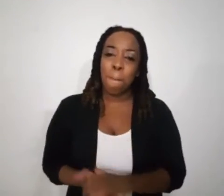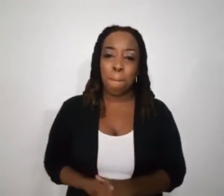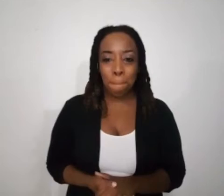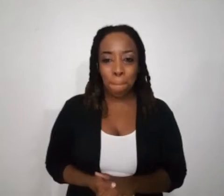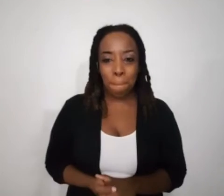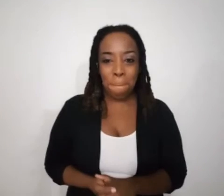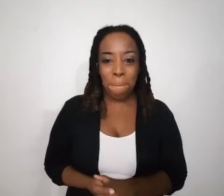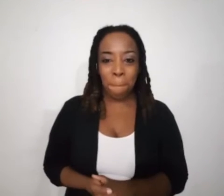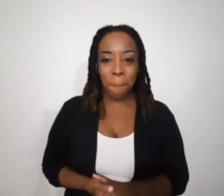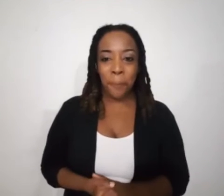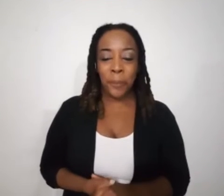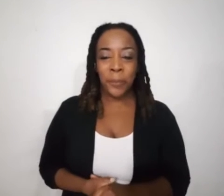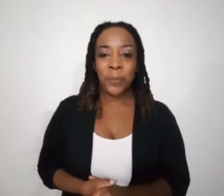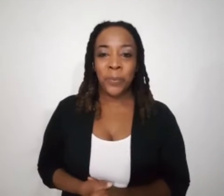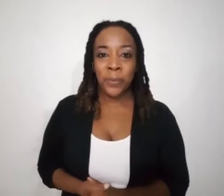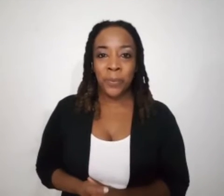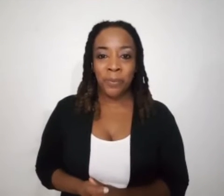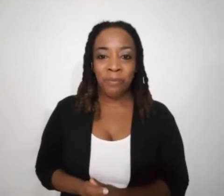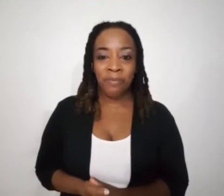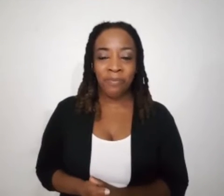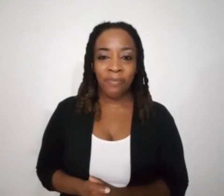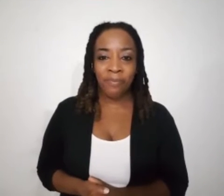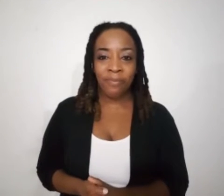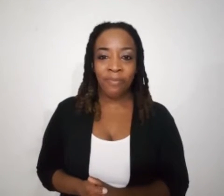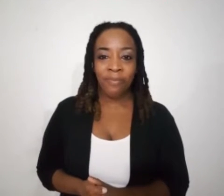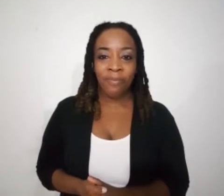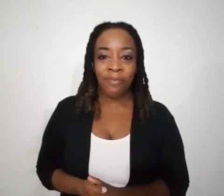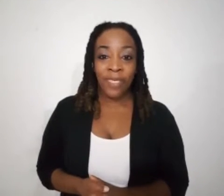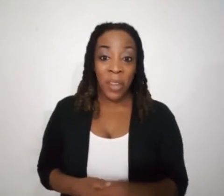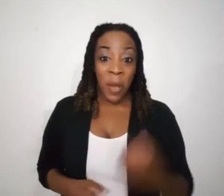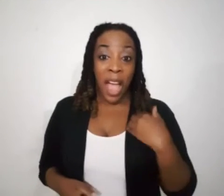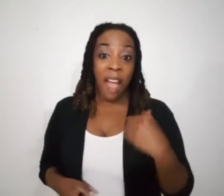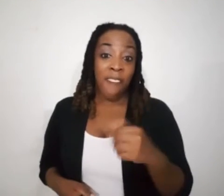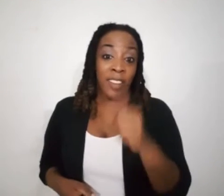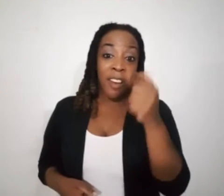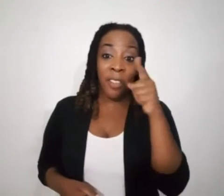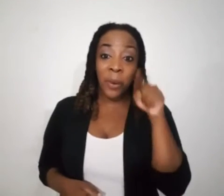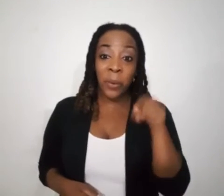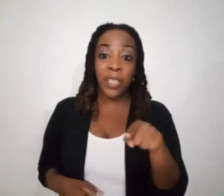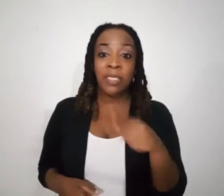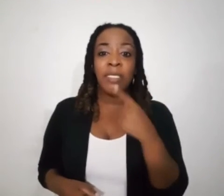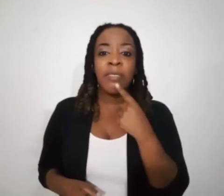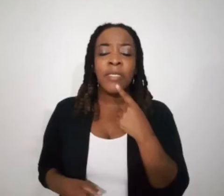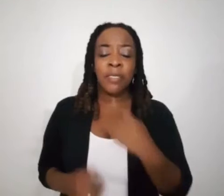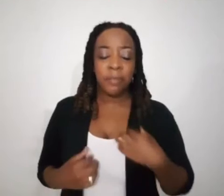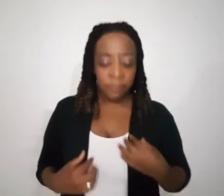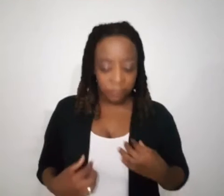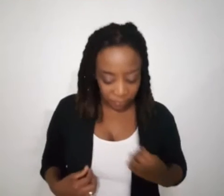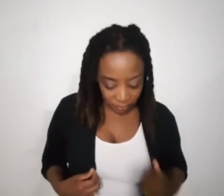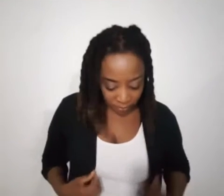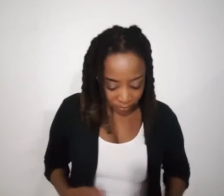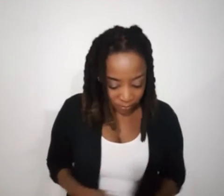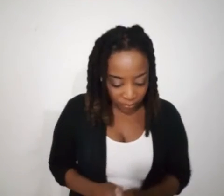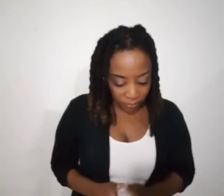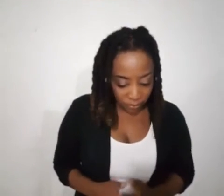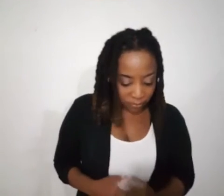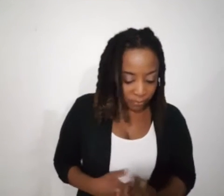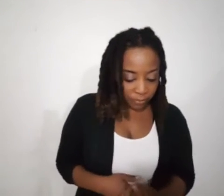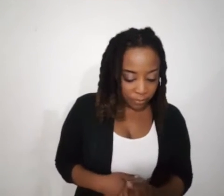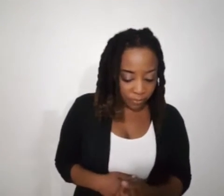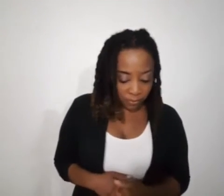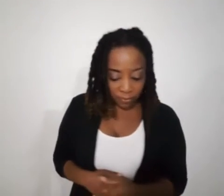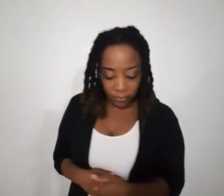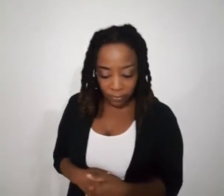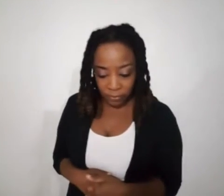So I've gotten a question here that says, how can I be a better parent for